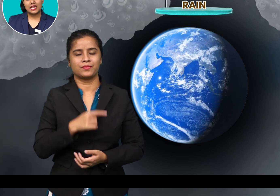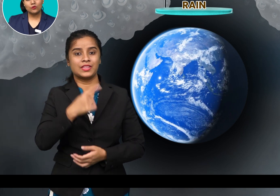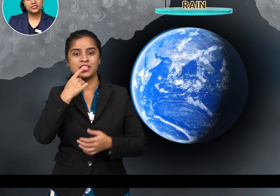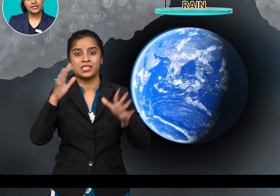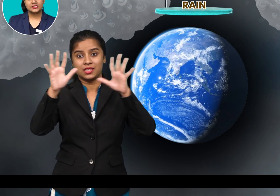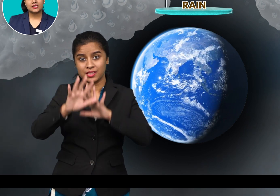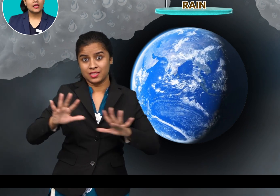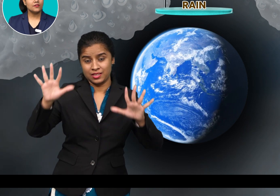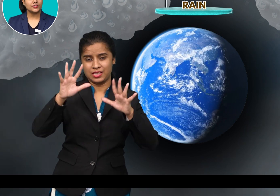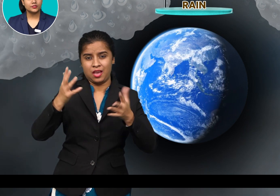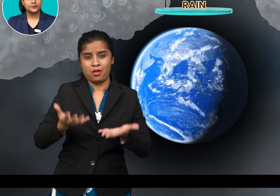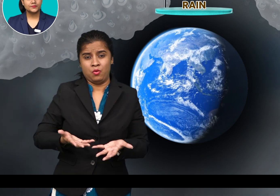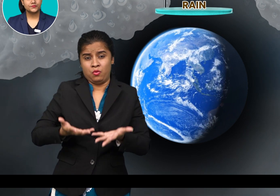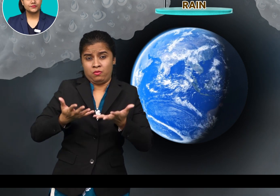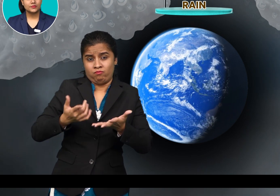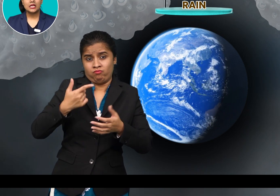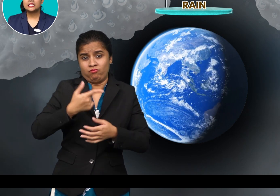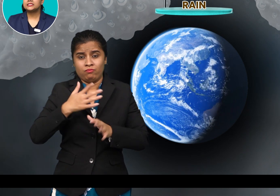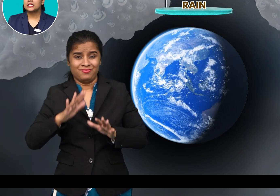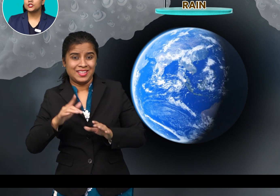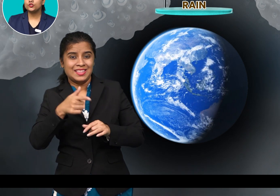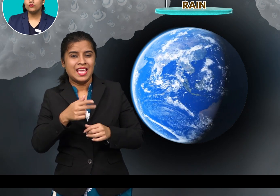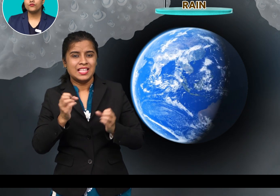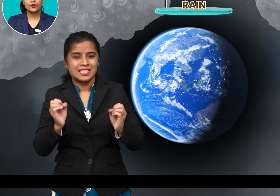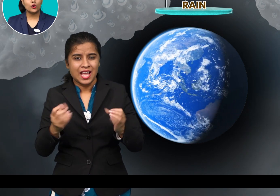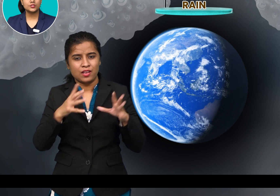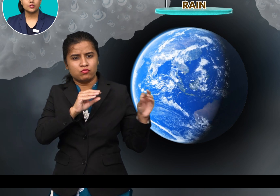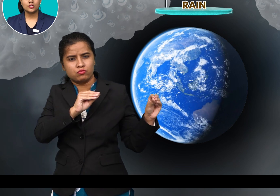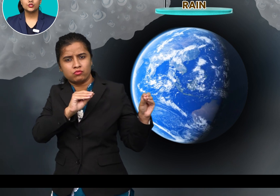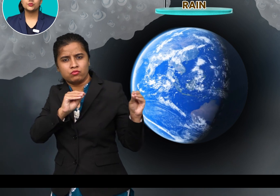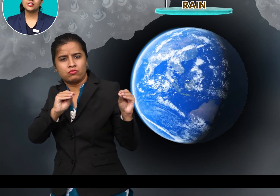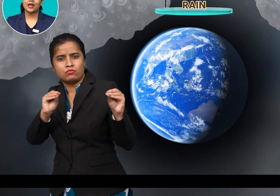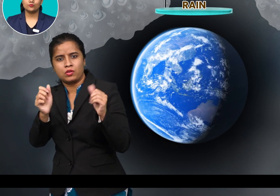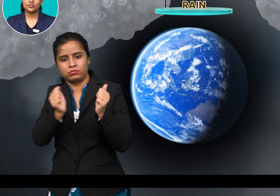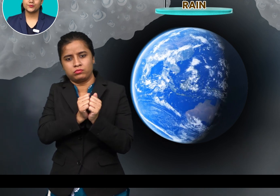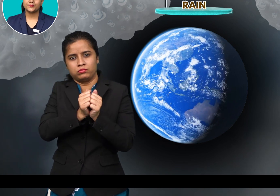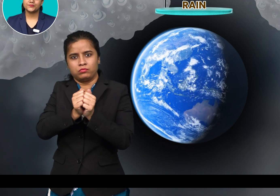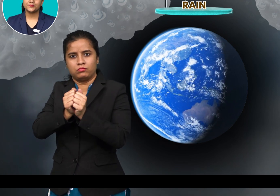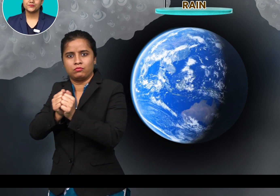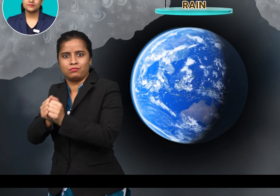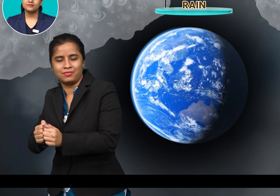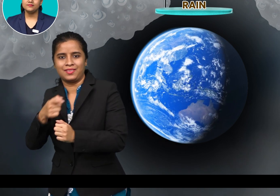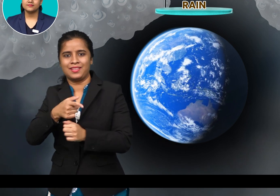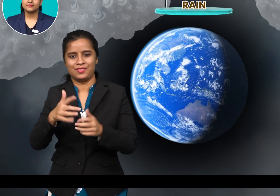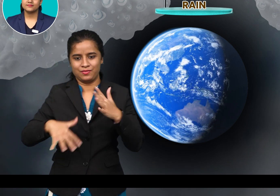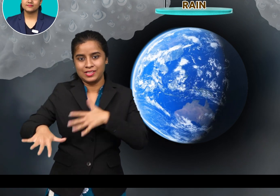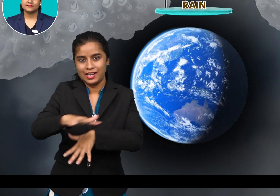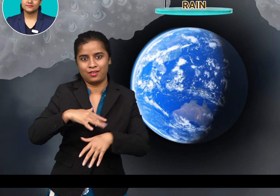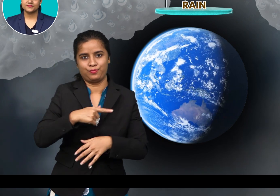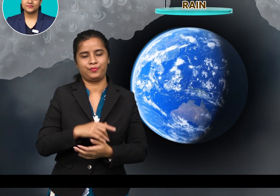As the clouds get heavier, they start to move closer to the ground.